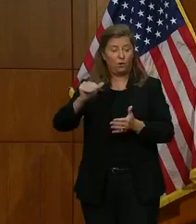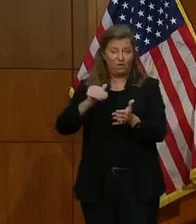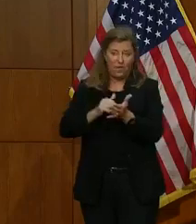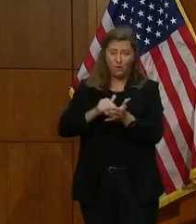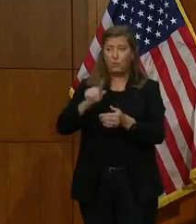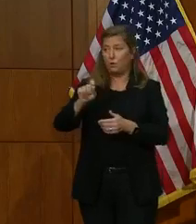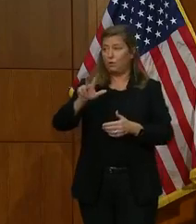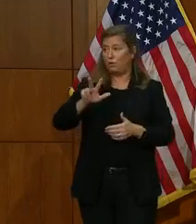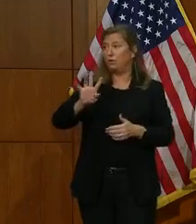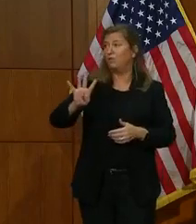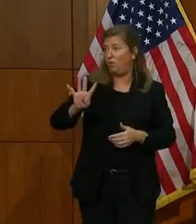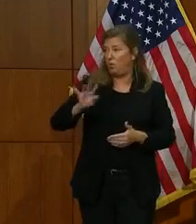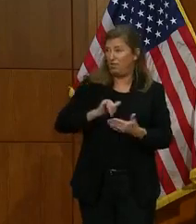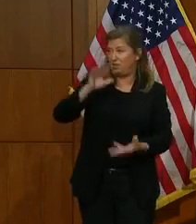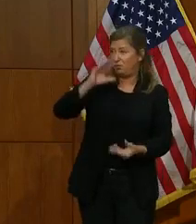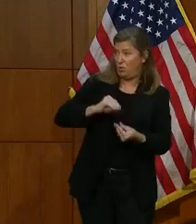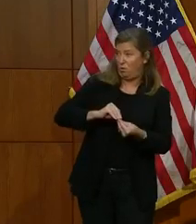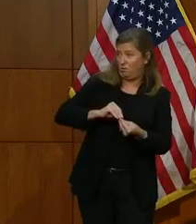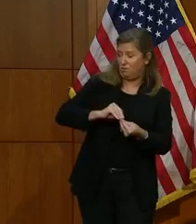2,754,134.